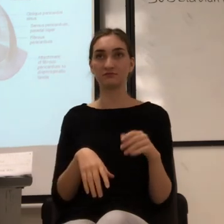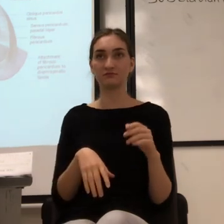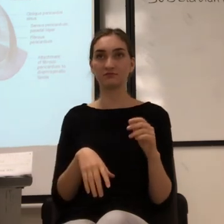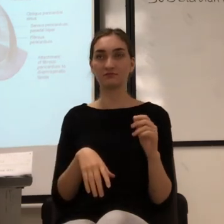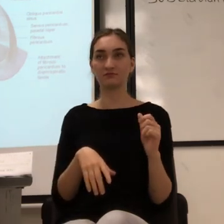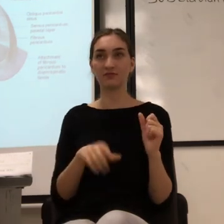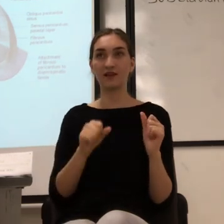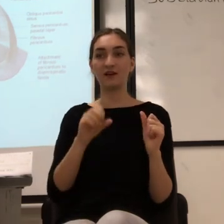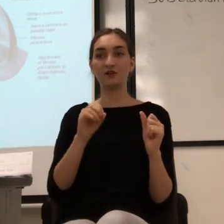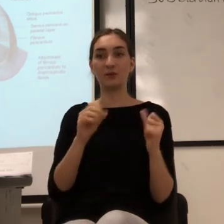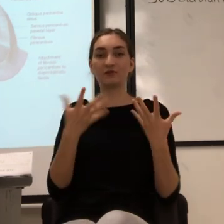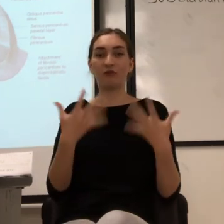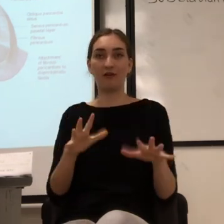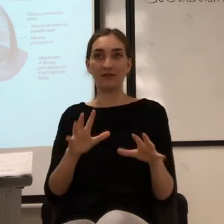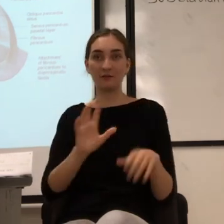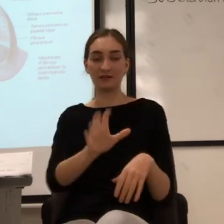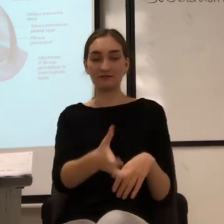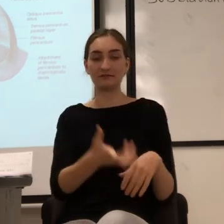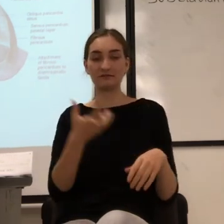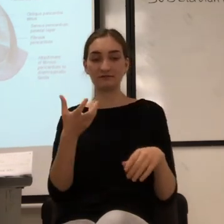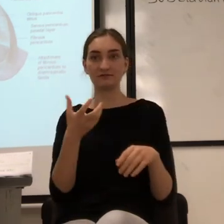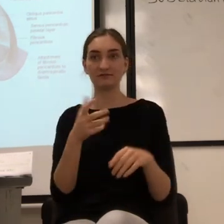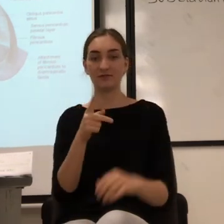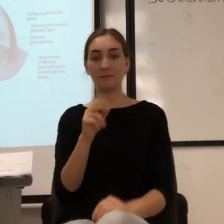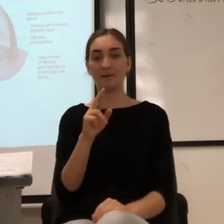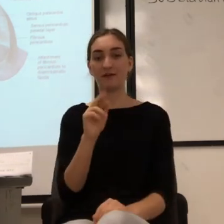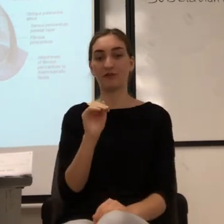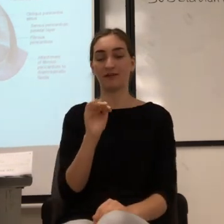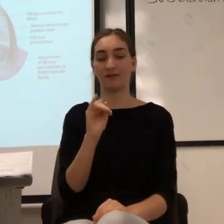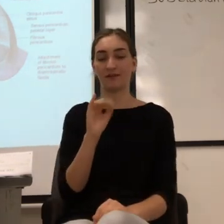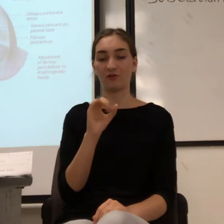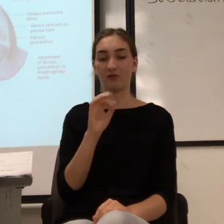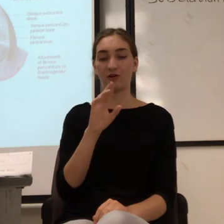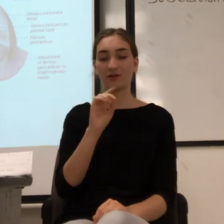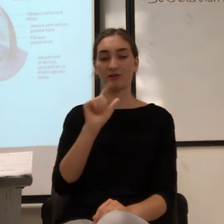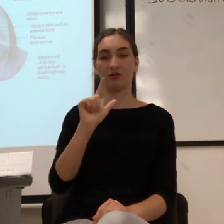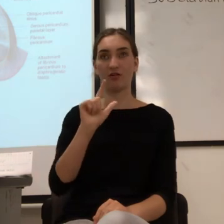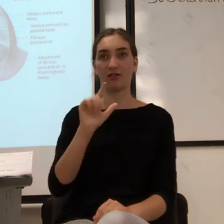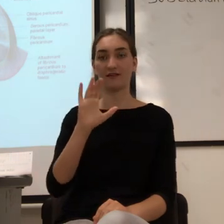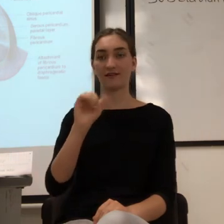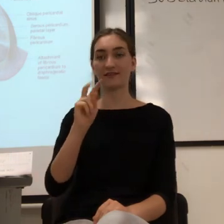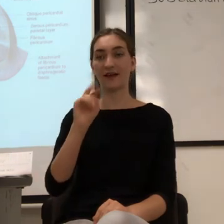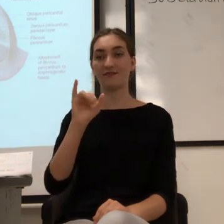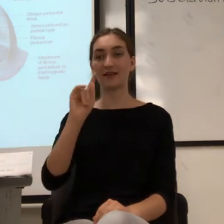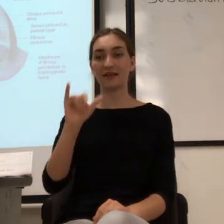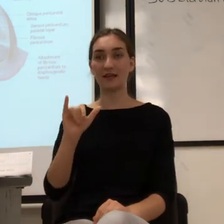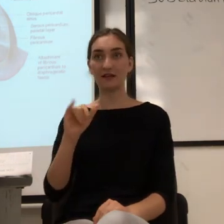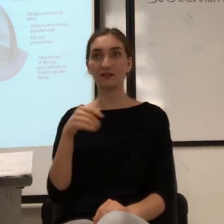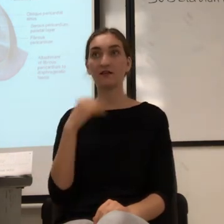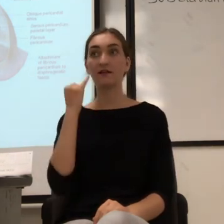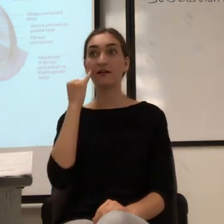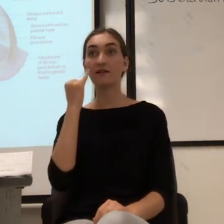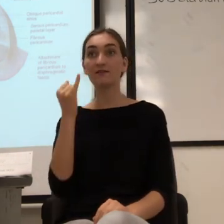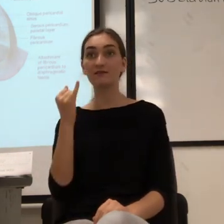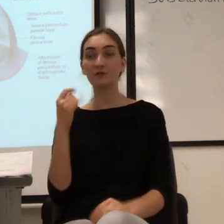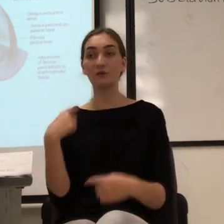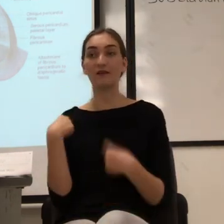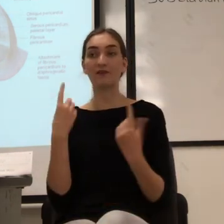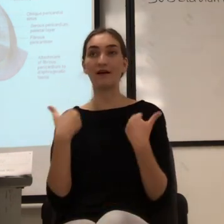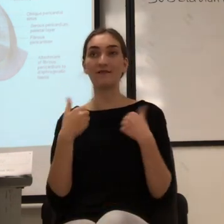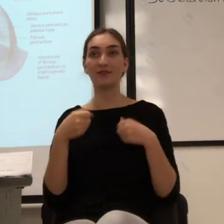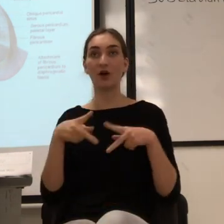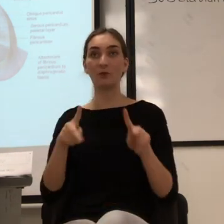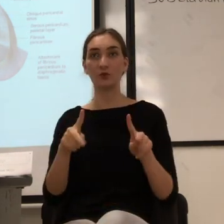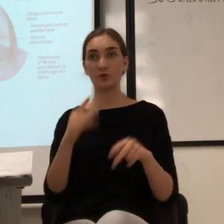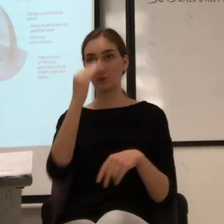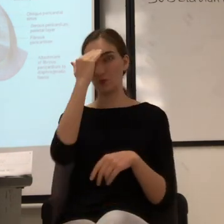its pericardial cavity. It's good to know, well, if you ever get the chance, what do I got to cut to remove